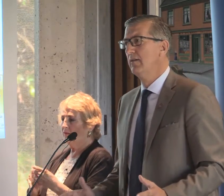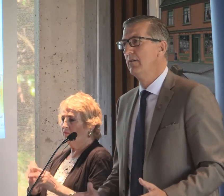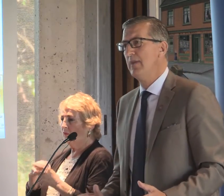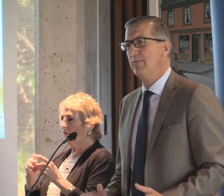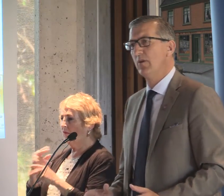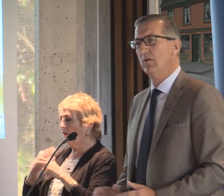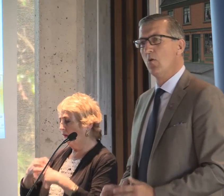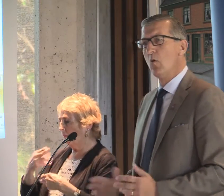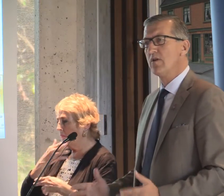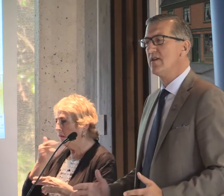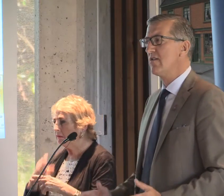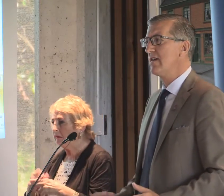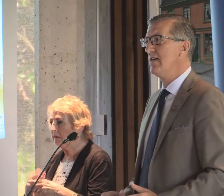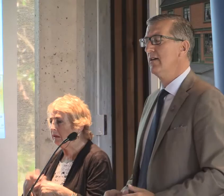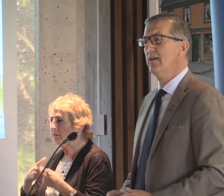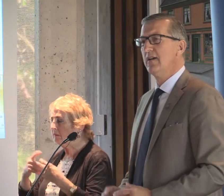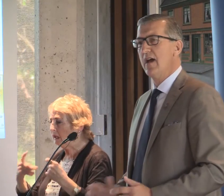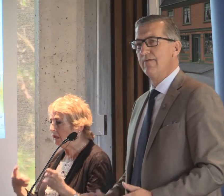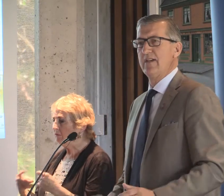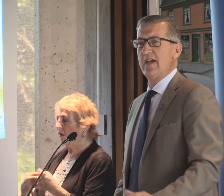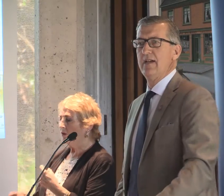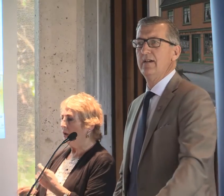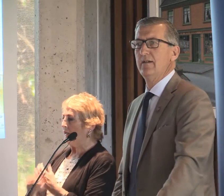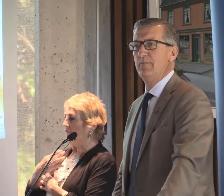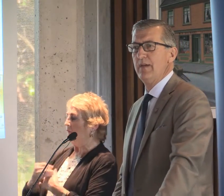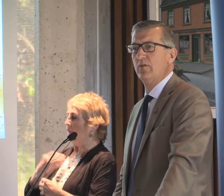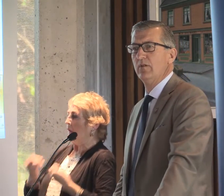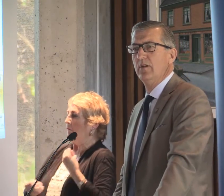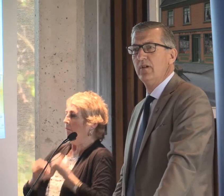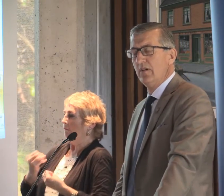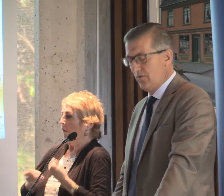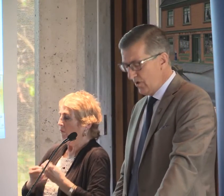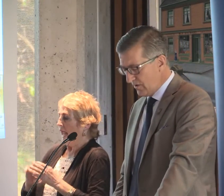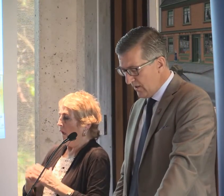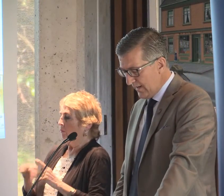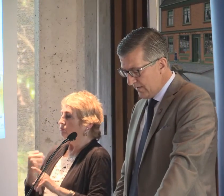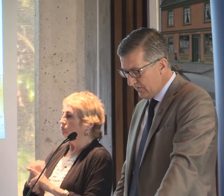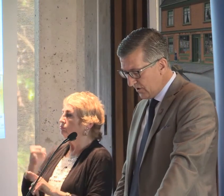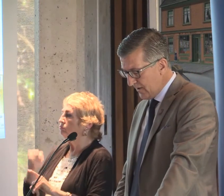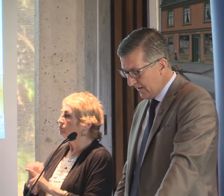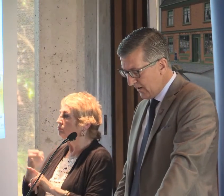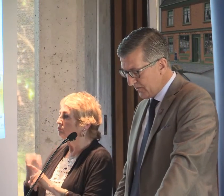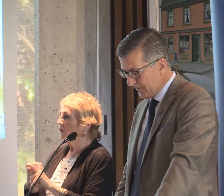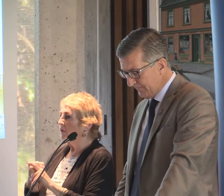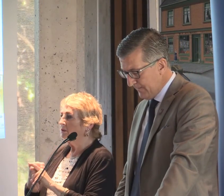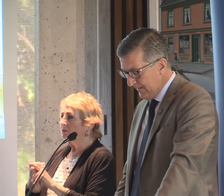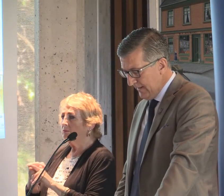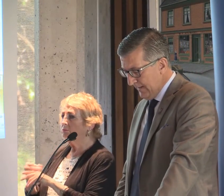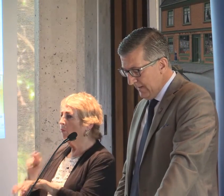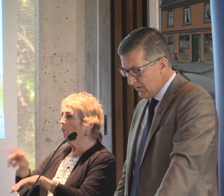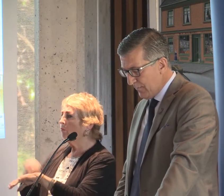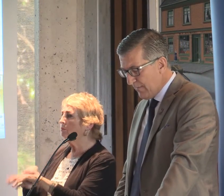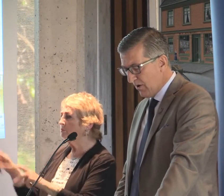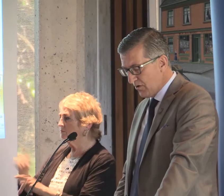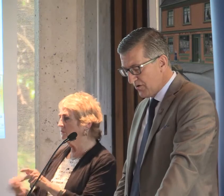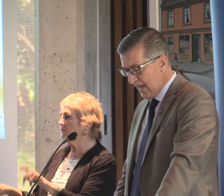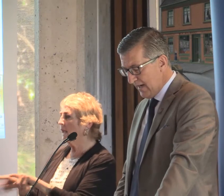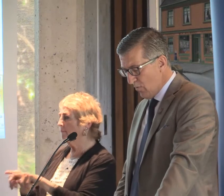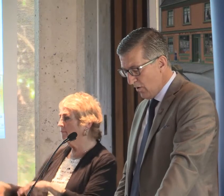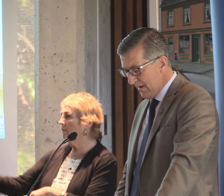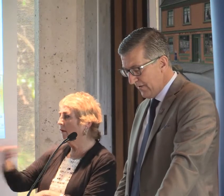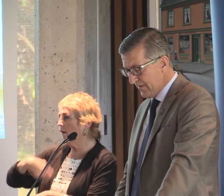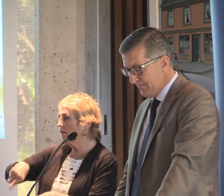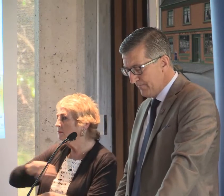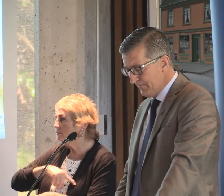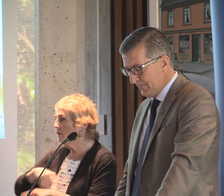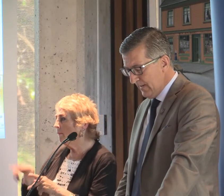impacts people, ordinary, everyday people just like us. So people are understanding